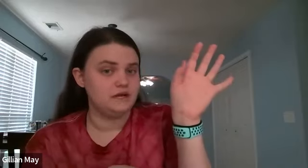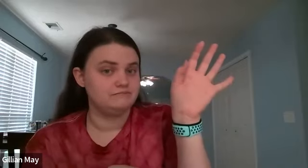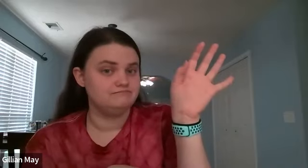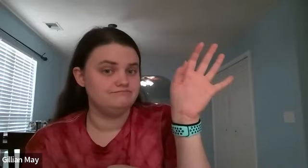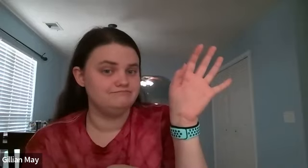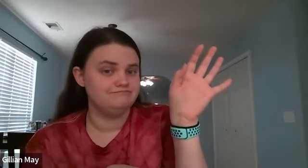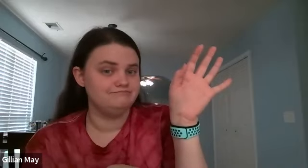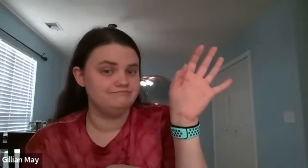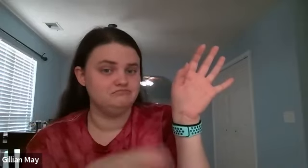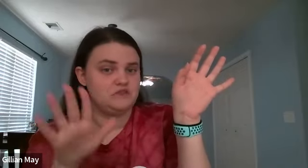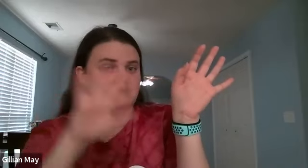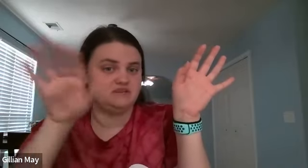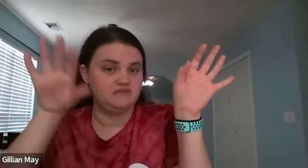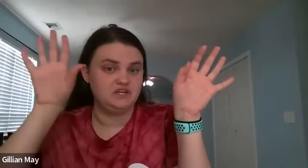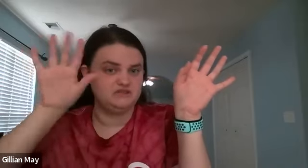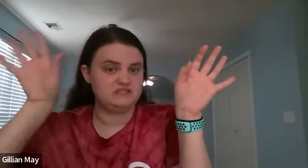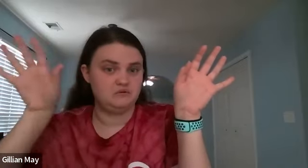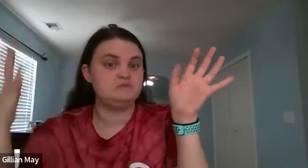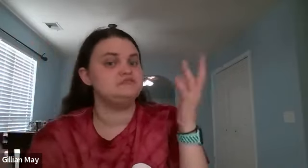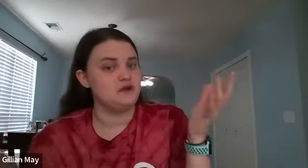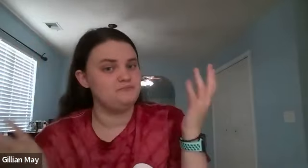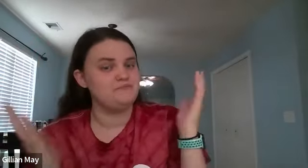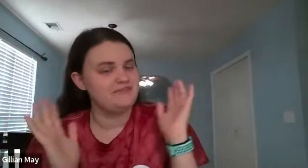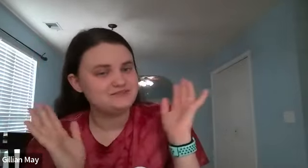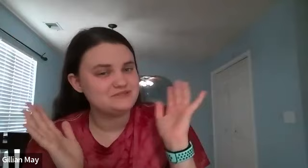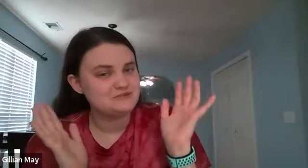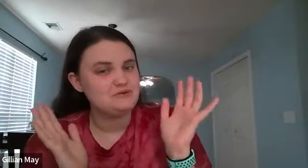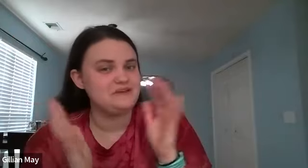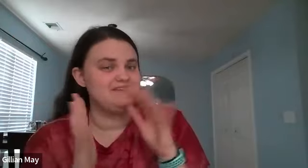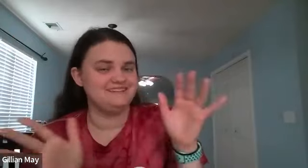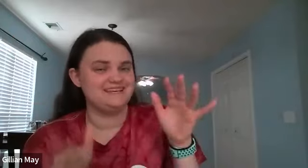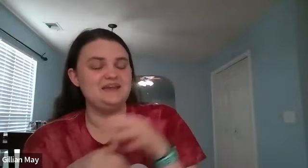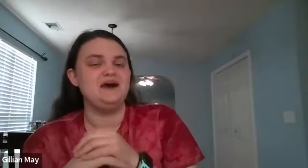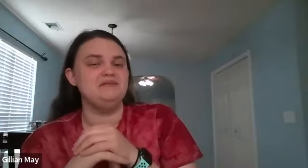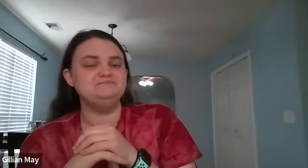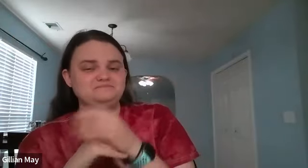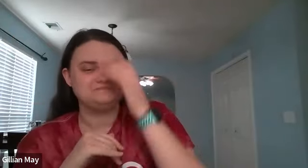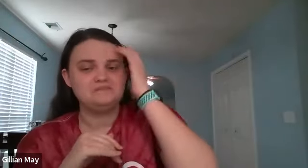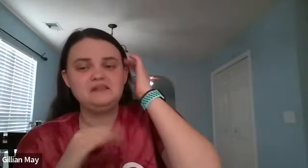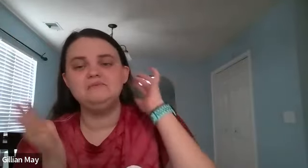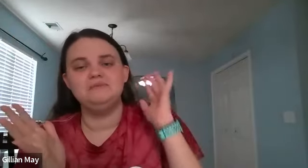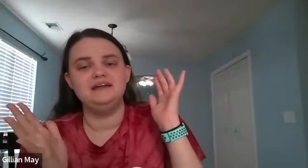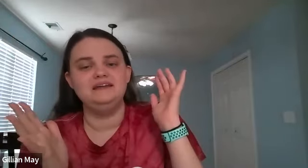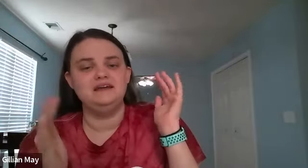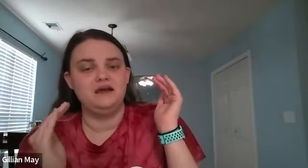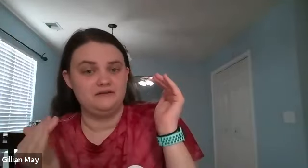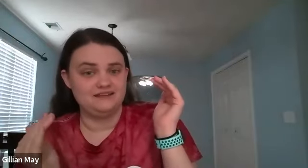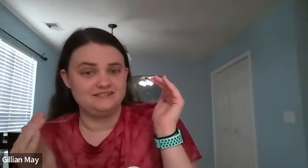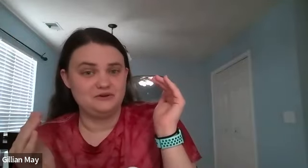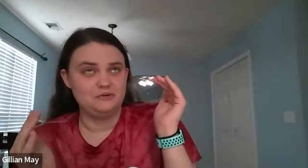hand without even having to use the second one. So that's always a little cool thing I like to say. But all right, so we're